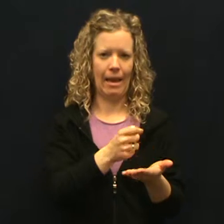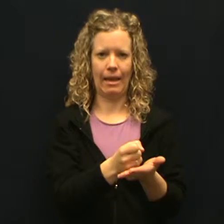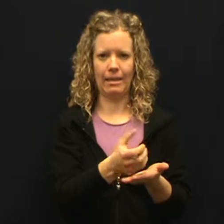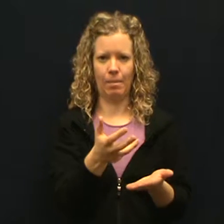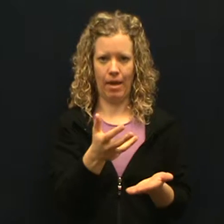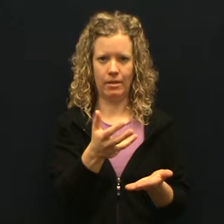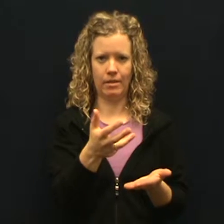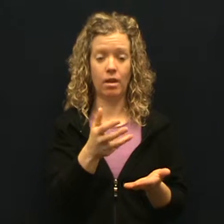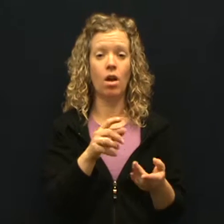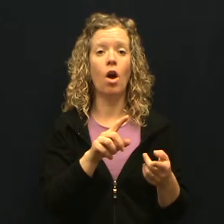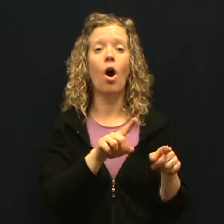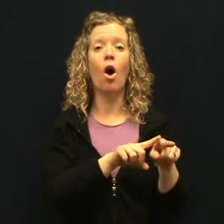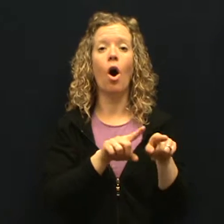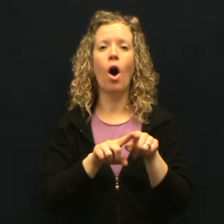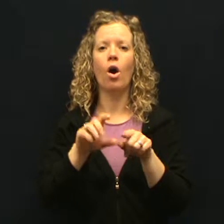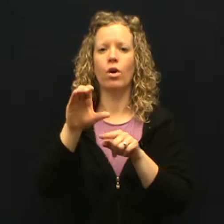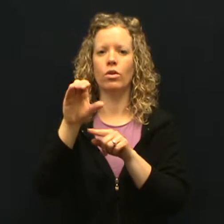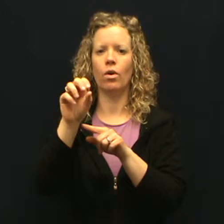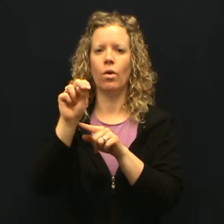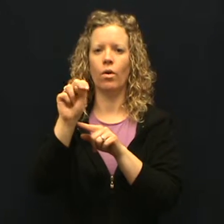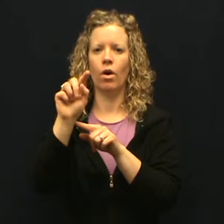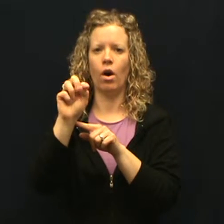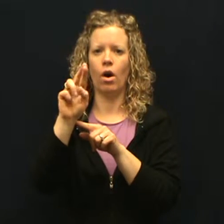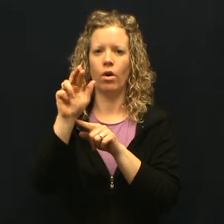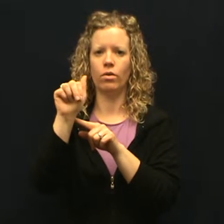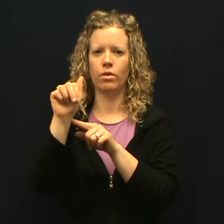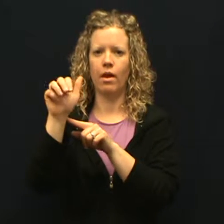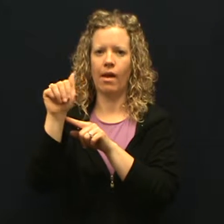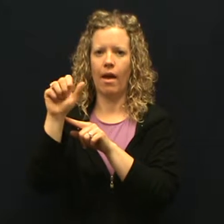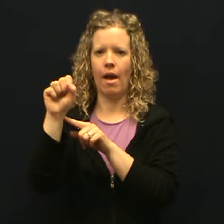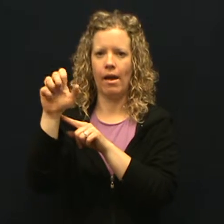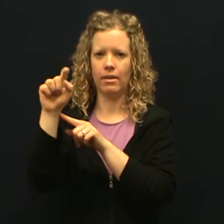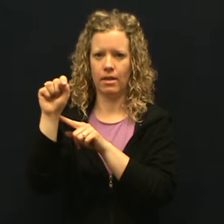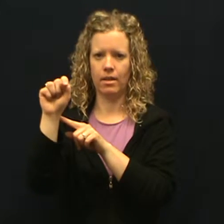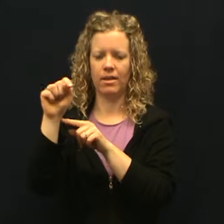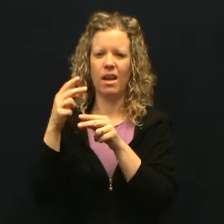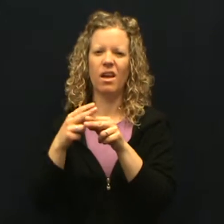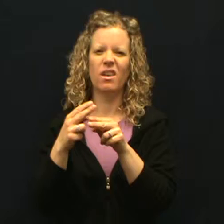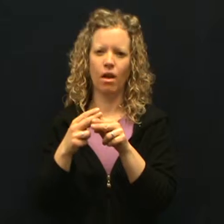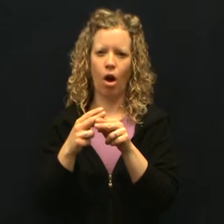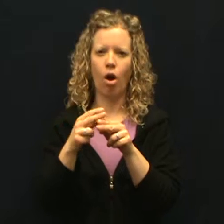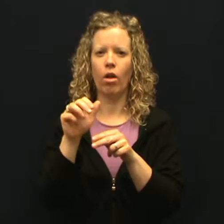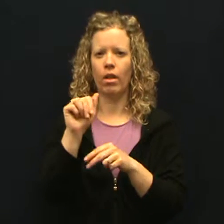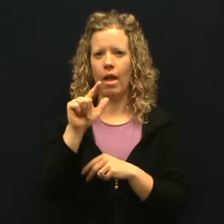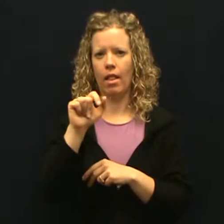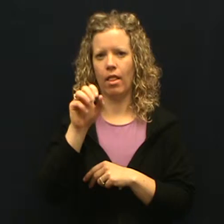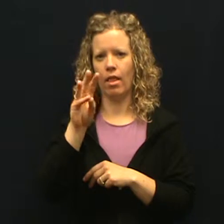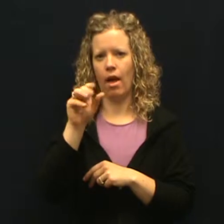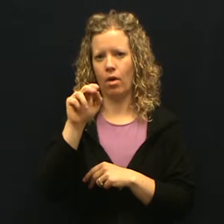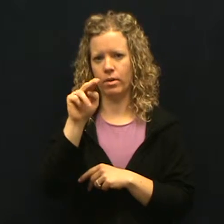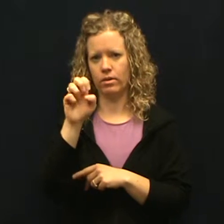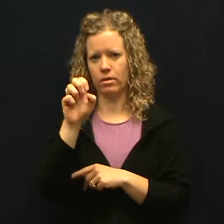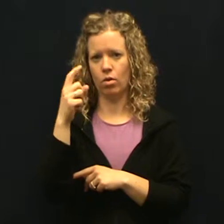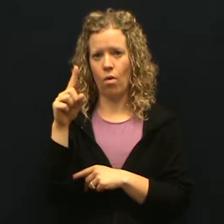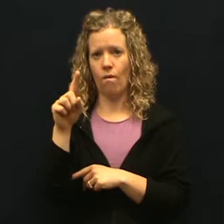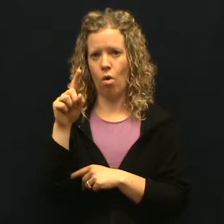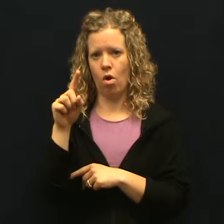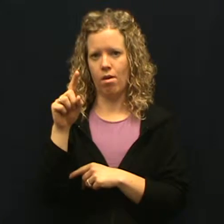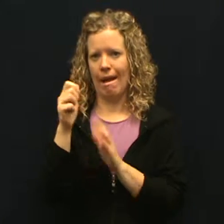contra asset to the accounts receivable called the allowance for uncollectible accounts. So when each period